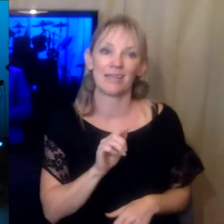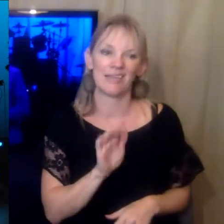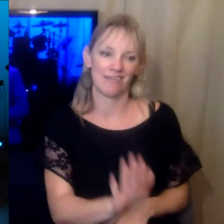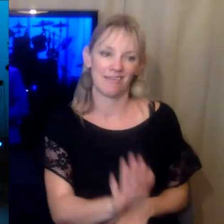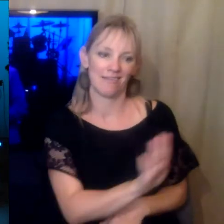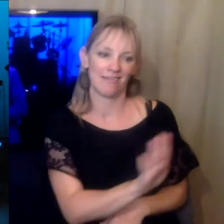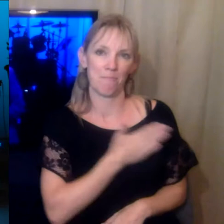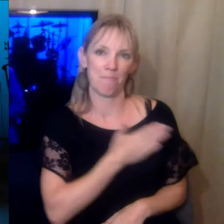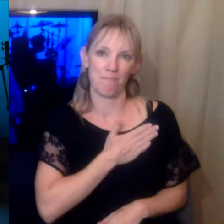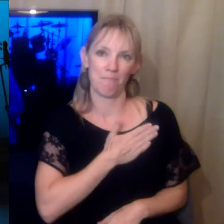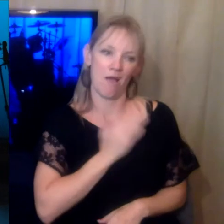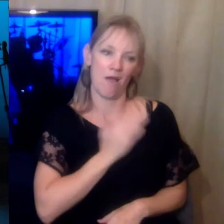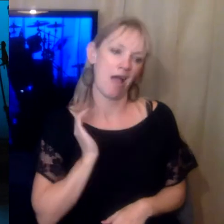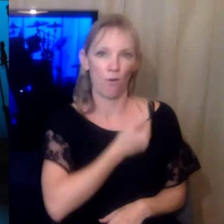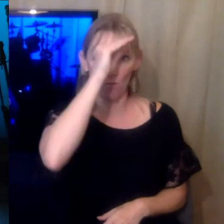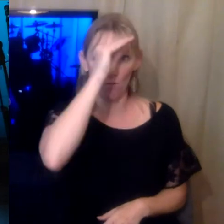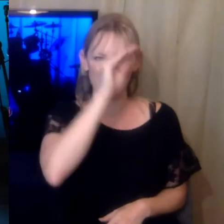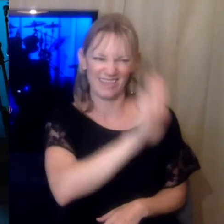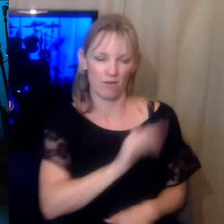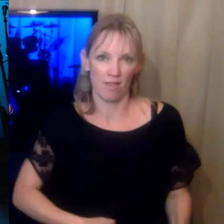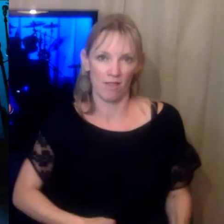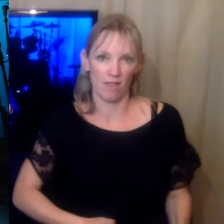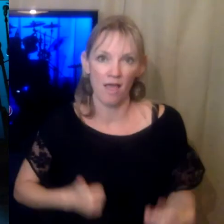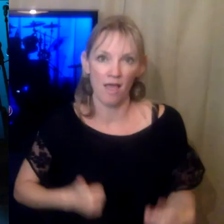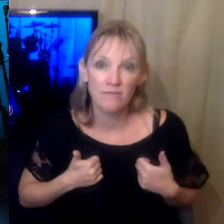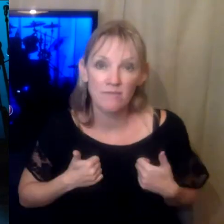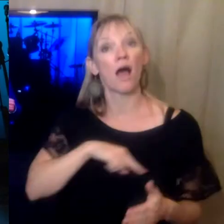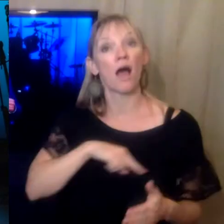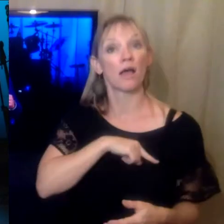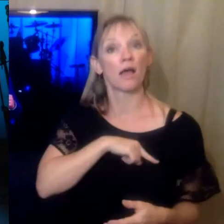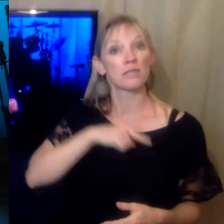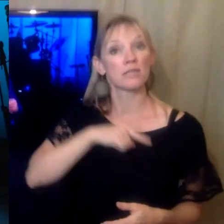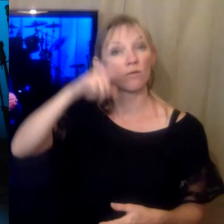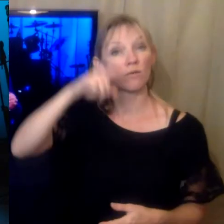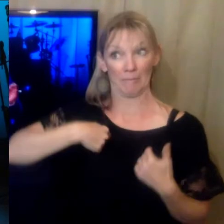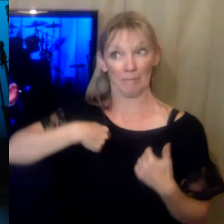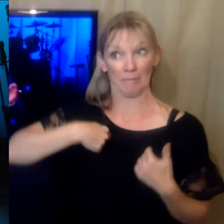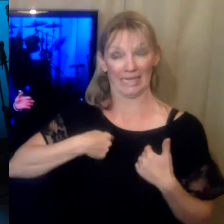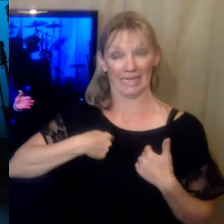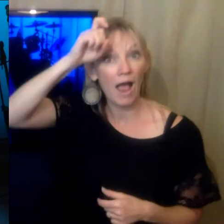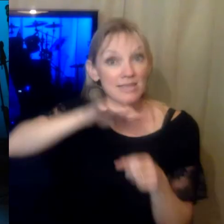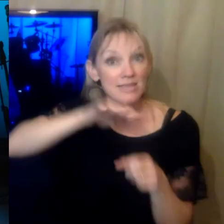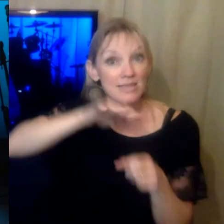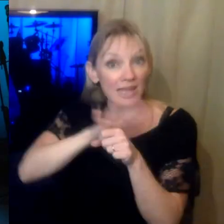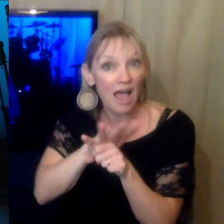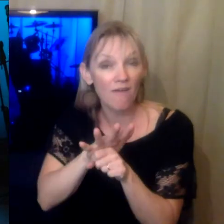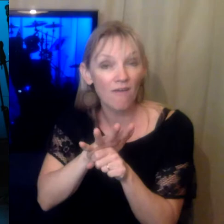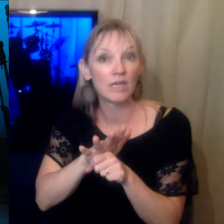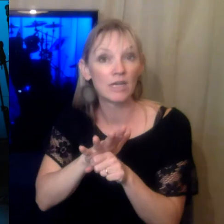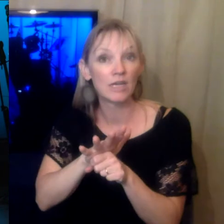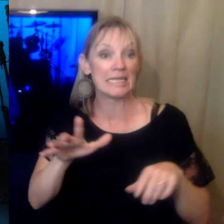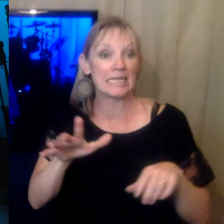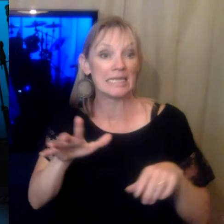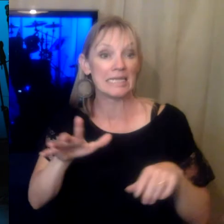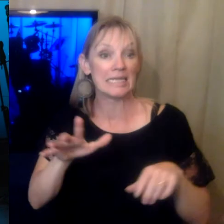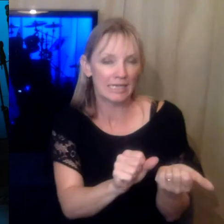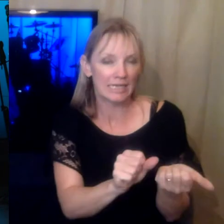boys. And may I be wise enough to minimize the damage that I might